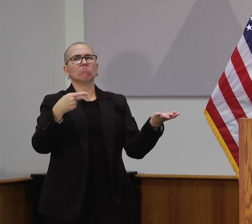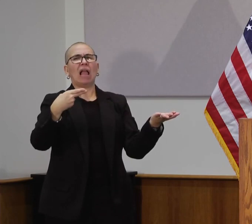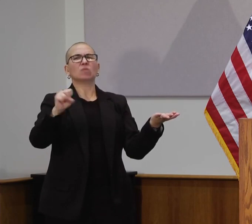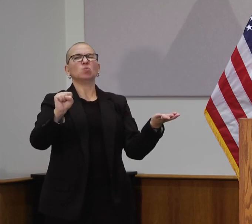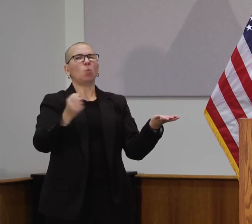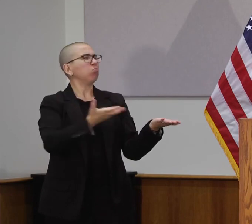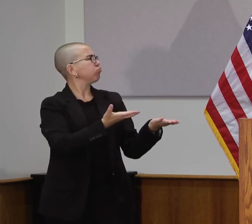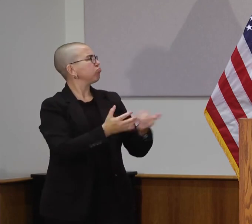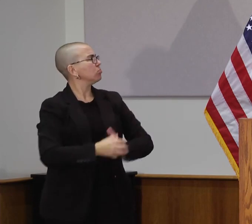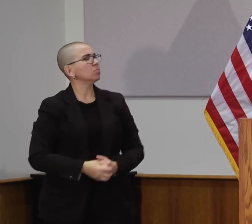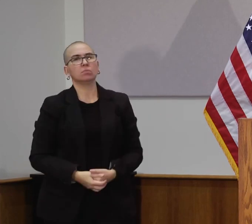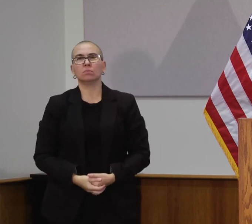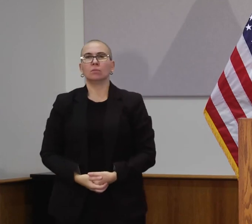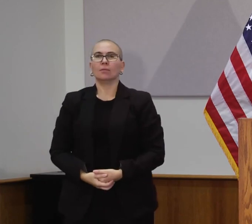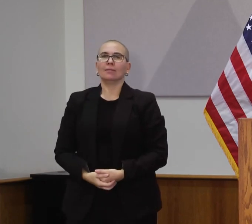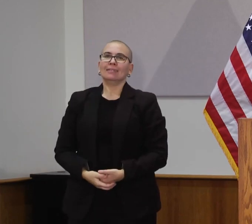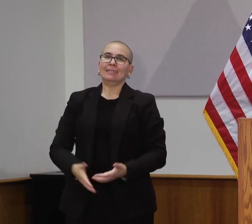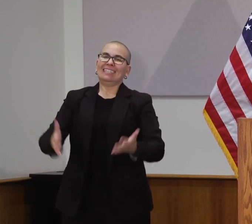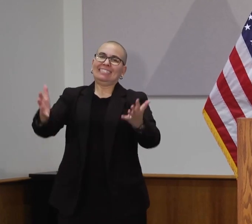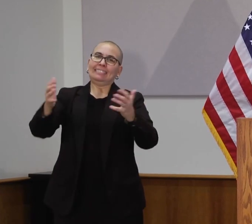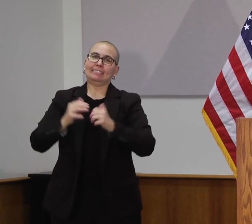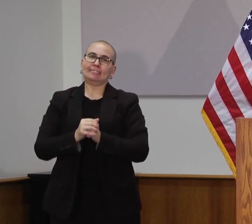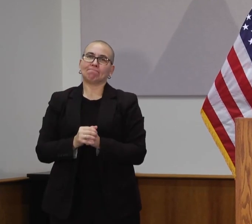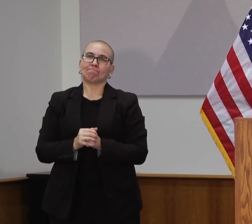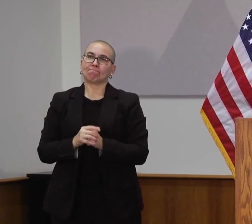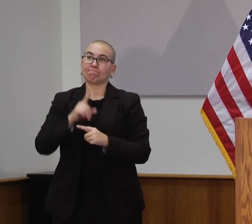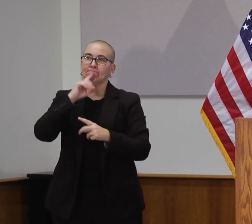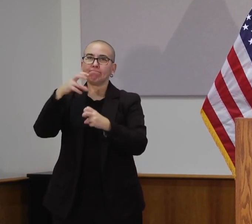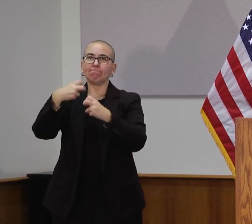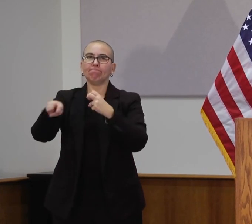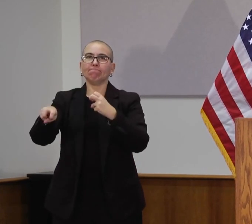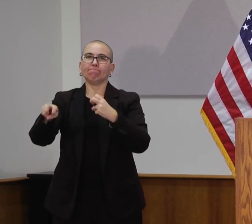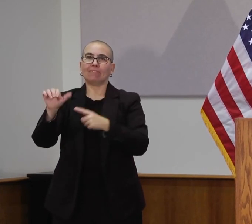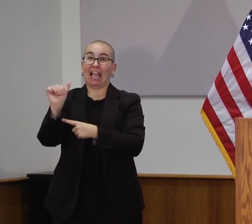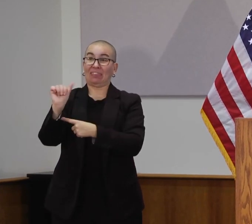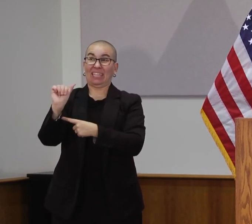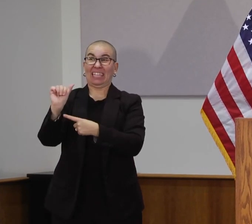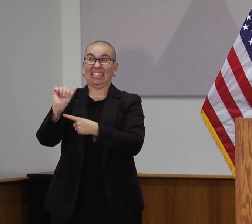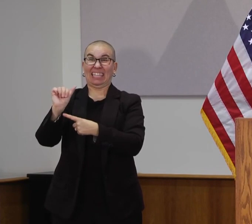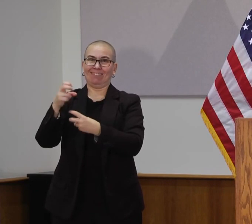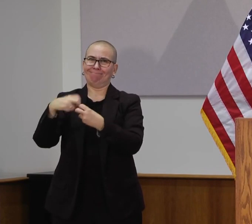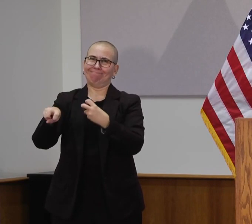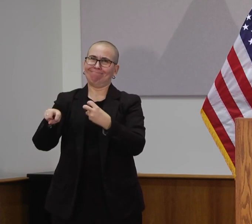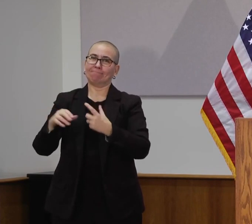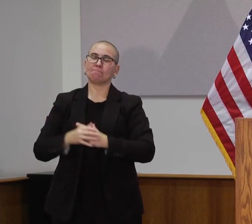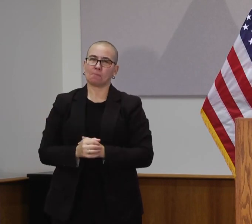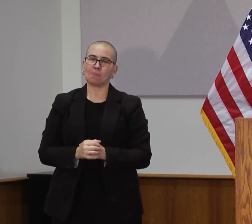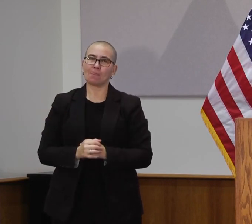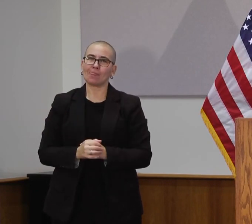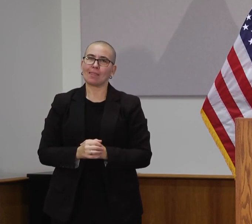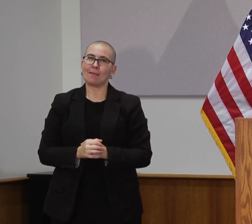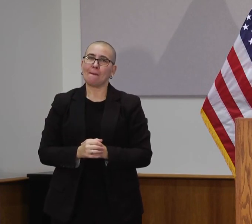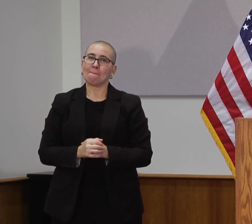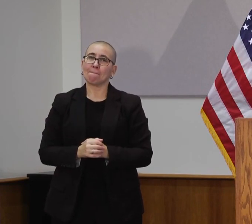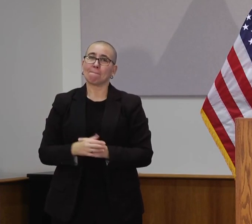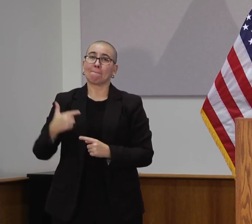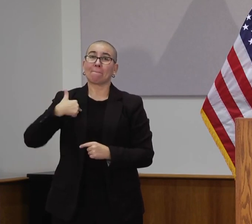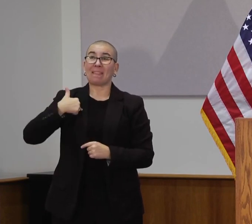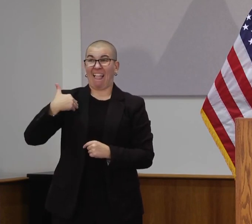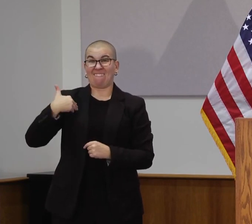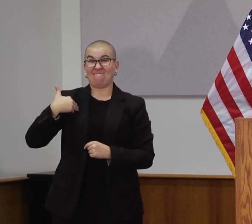issue around athletics is always an incredibly tough one. And again, I sound like a broken record on this. That's the life I lived. I've got an 8th grader at